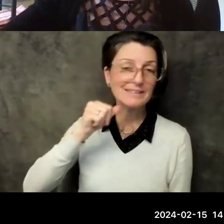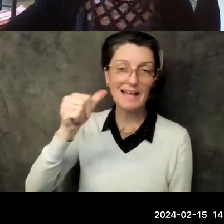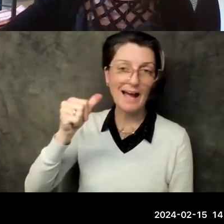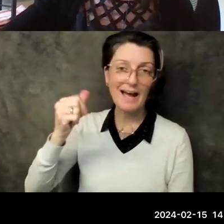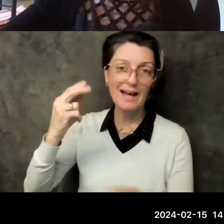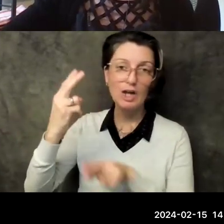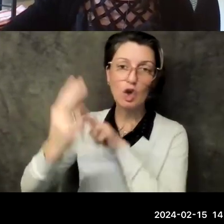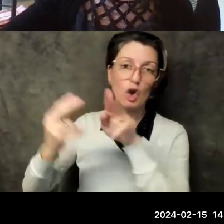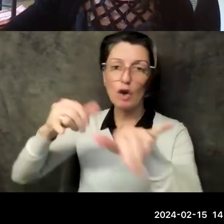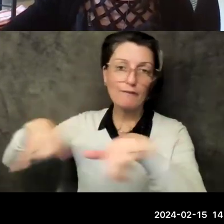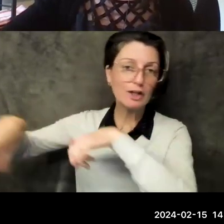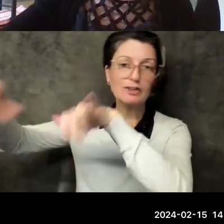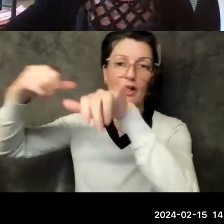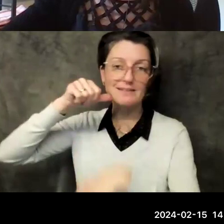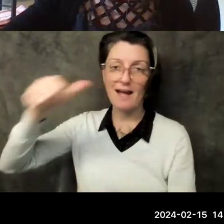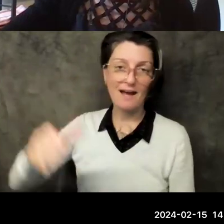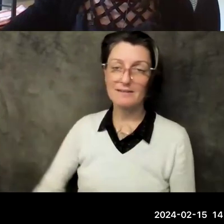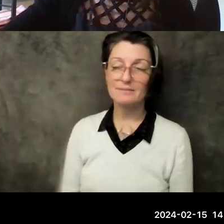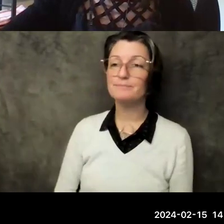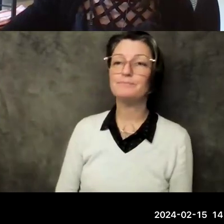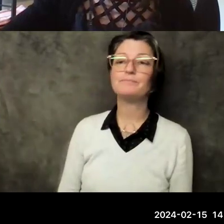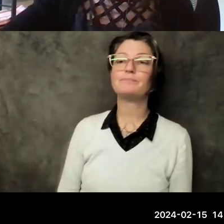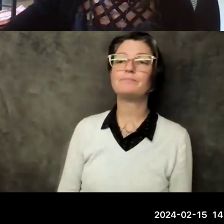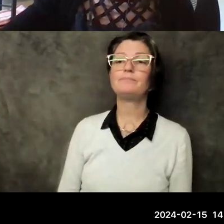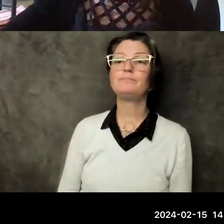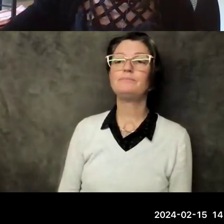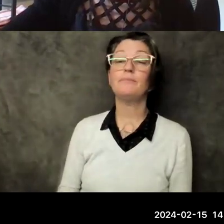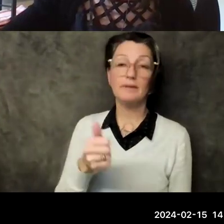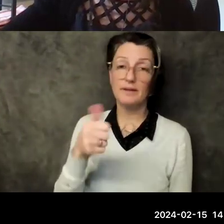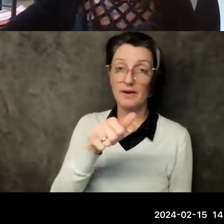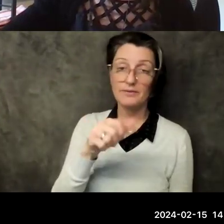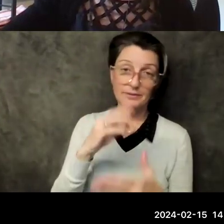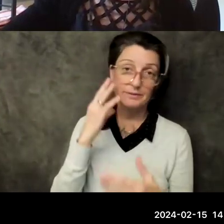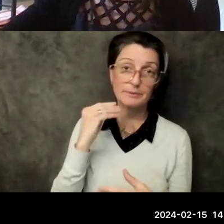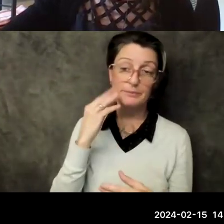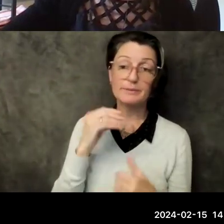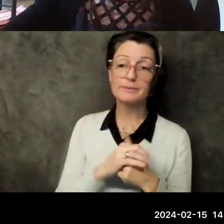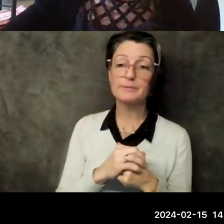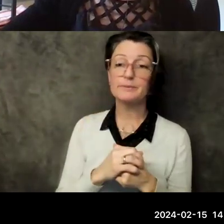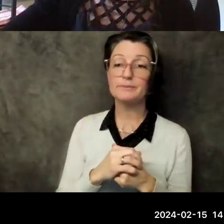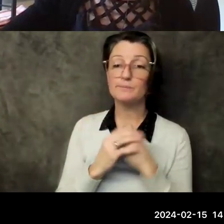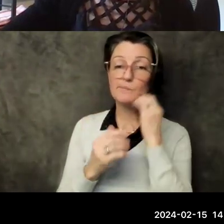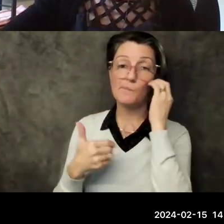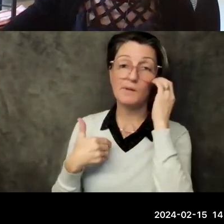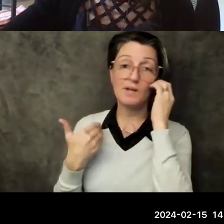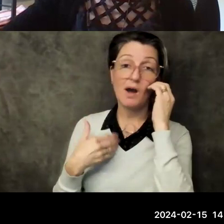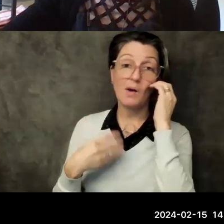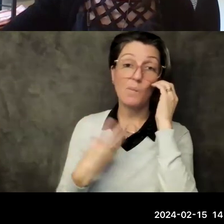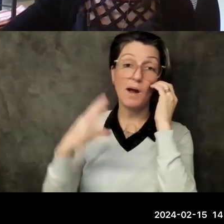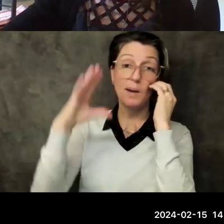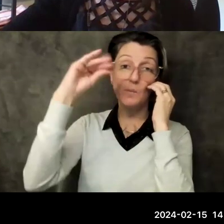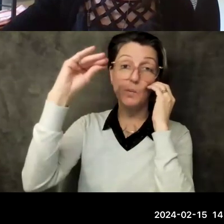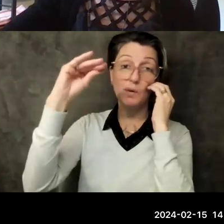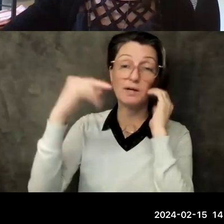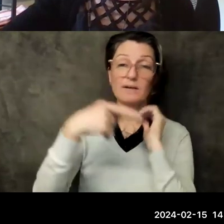right? I had another experience where, you know, a young white boy